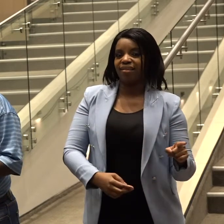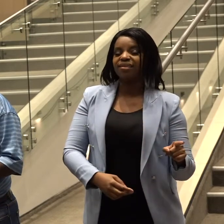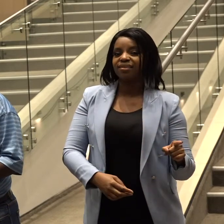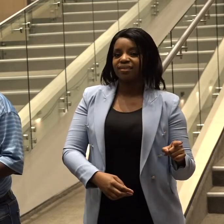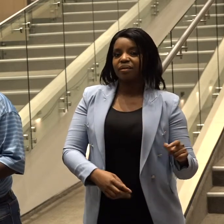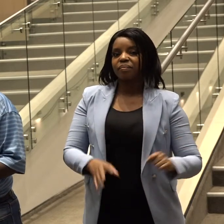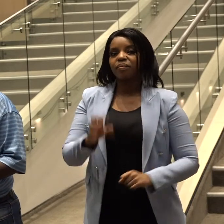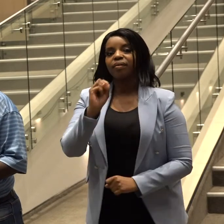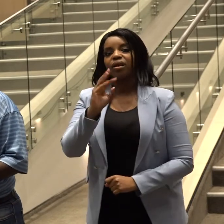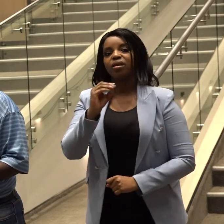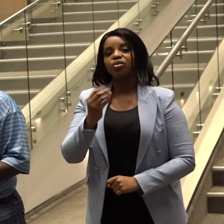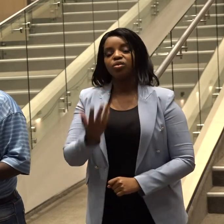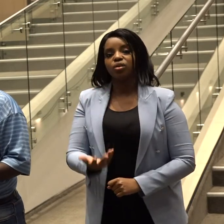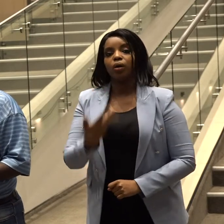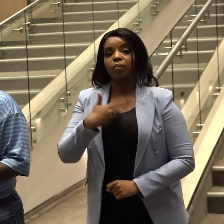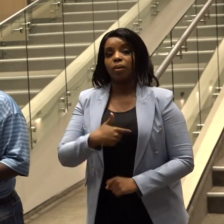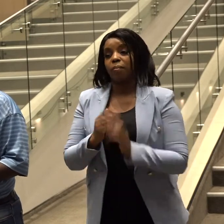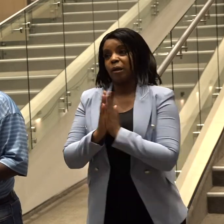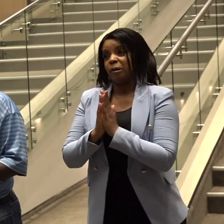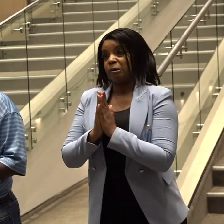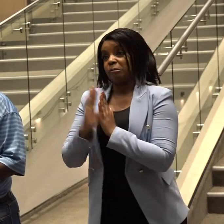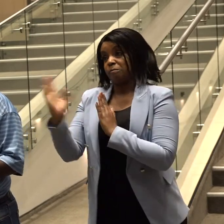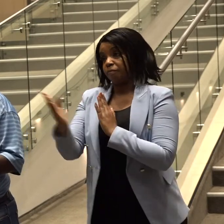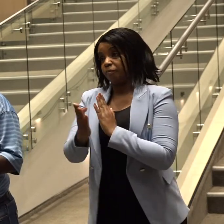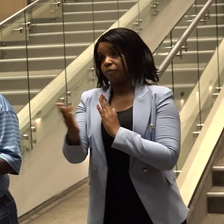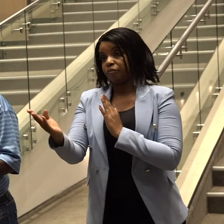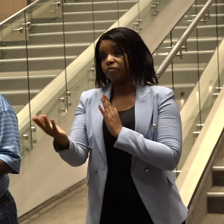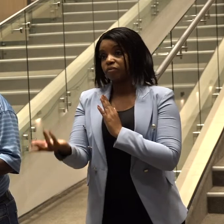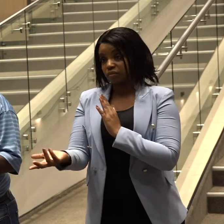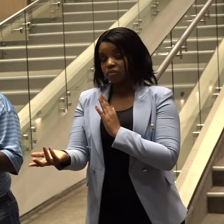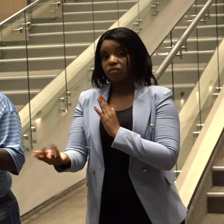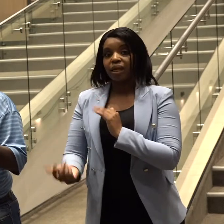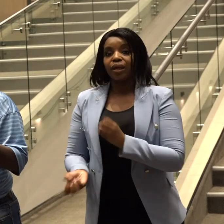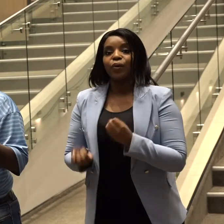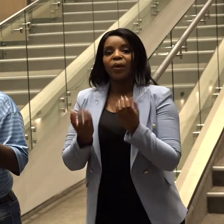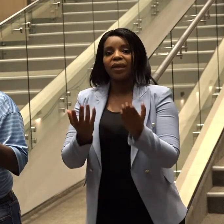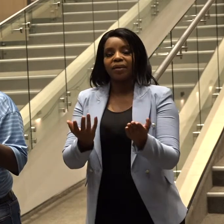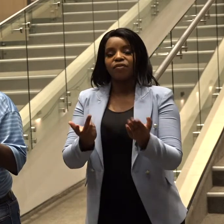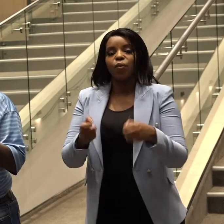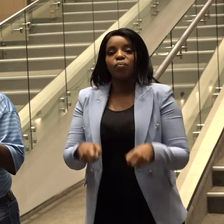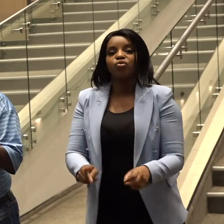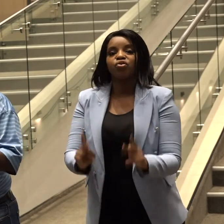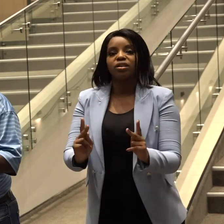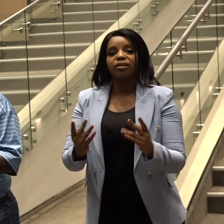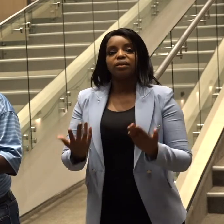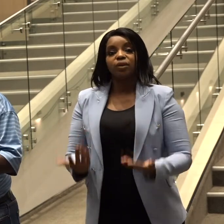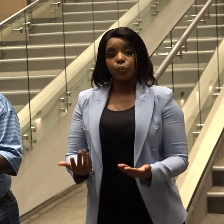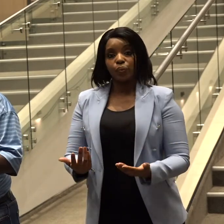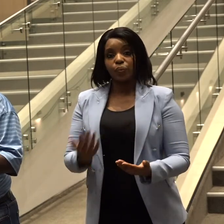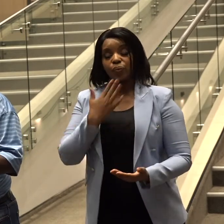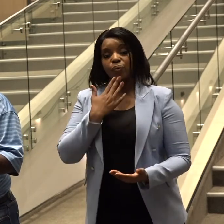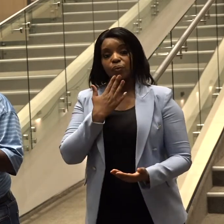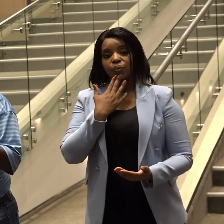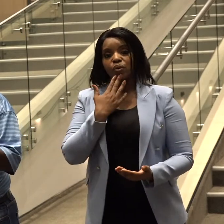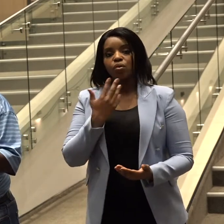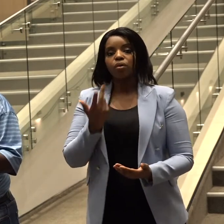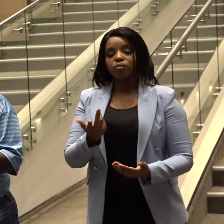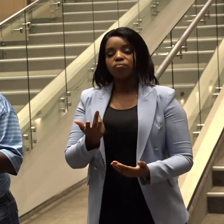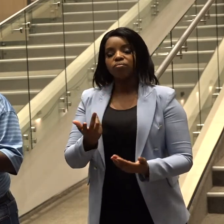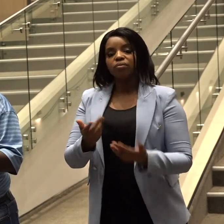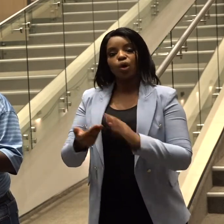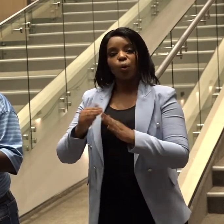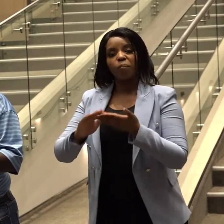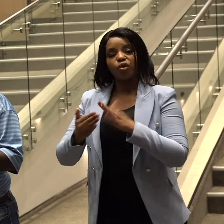so I was asking the parliament to give the opportunities to the communities to